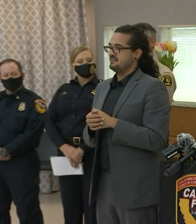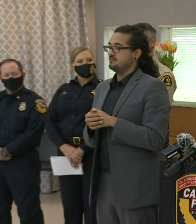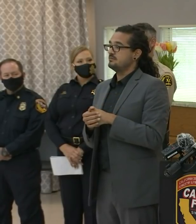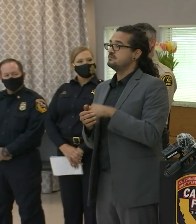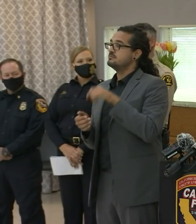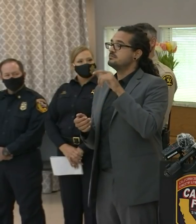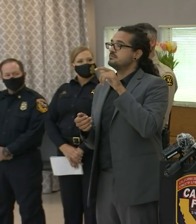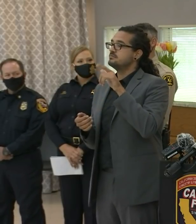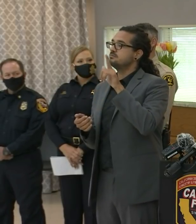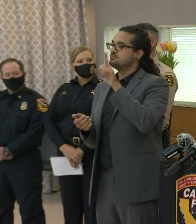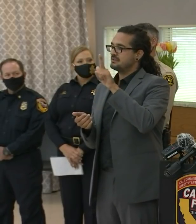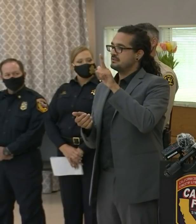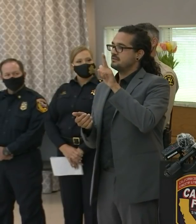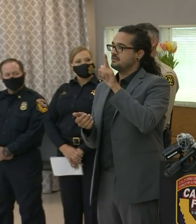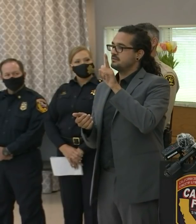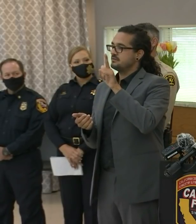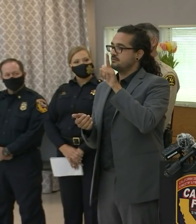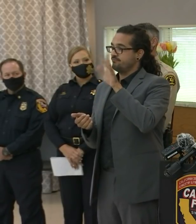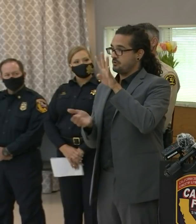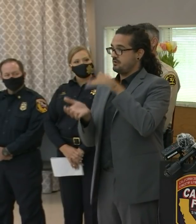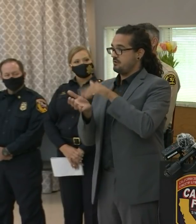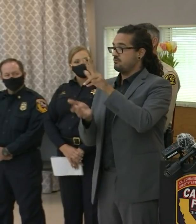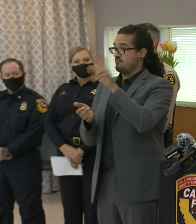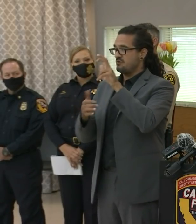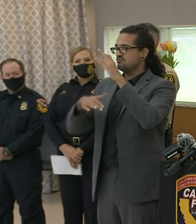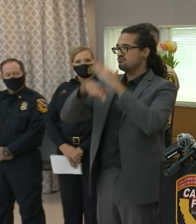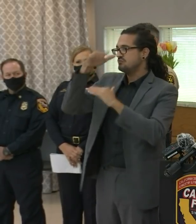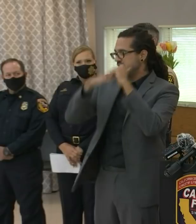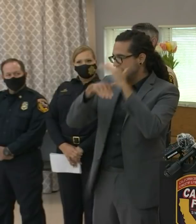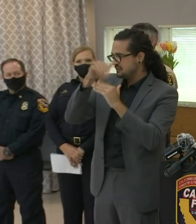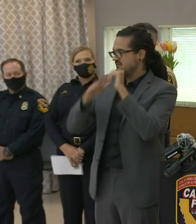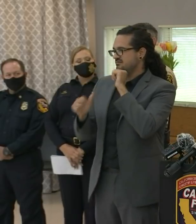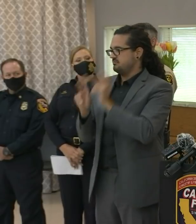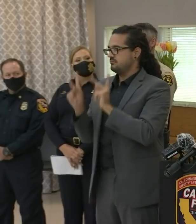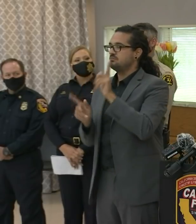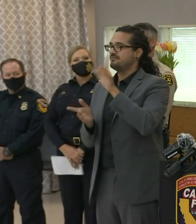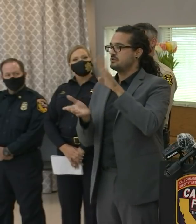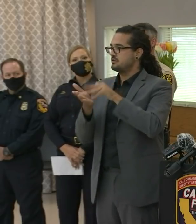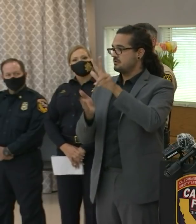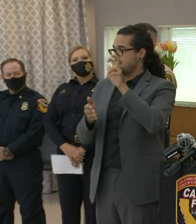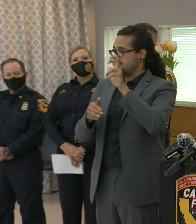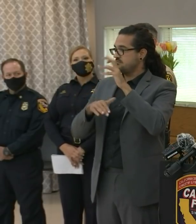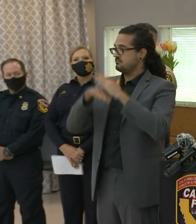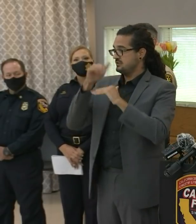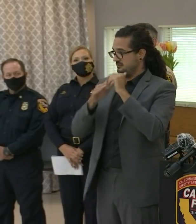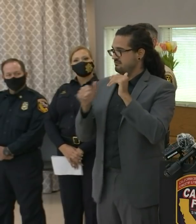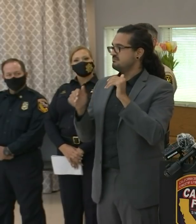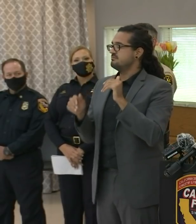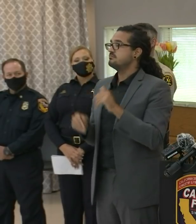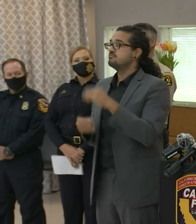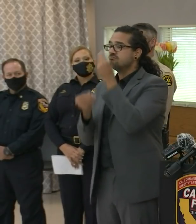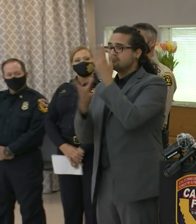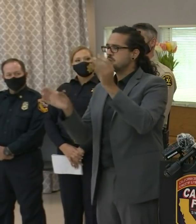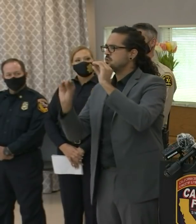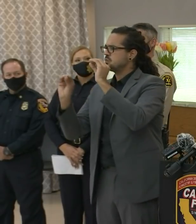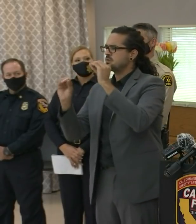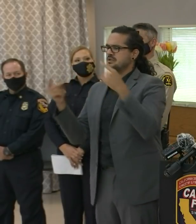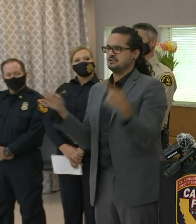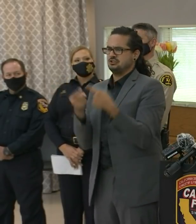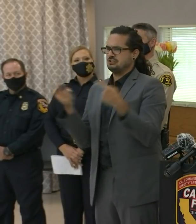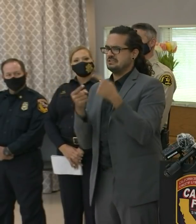fire. You'll notice that we're going to reflect 0 injuries to firefighters on the next update after